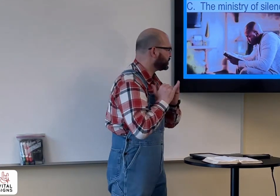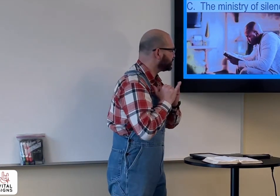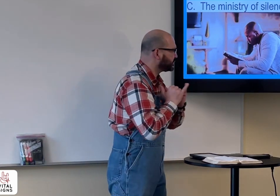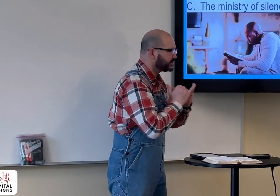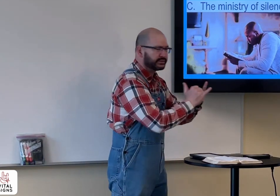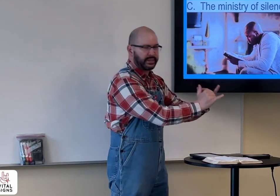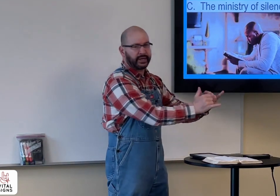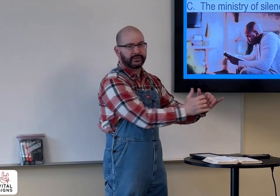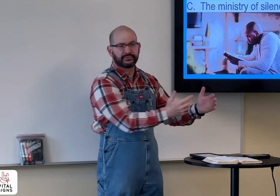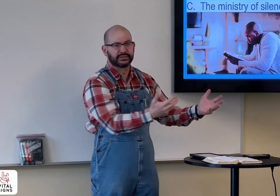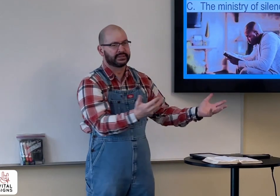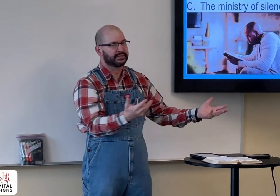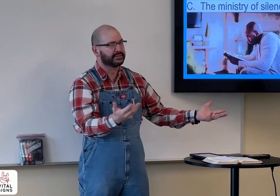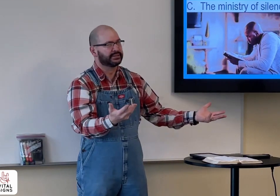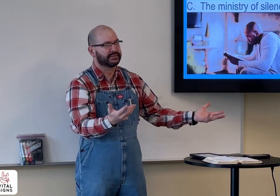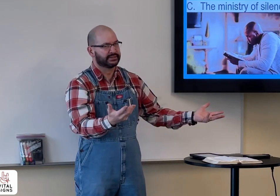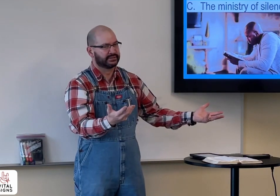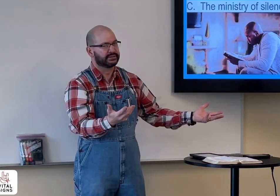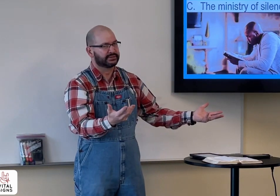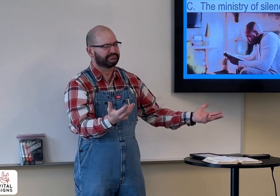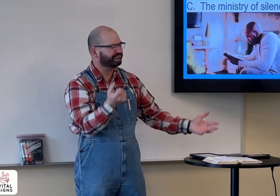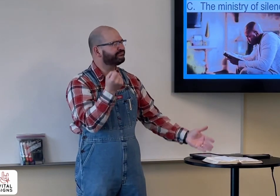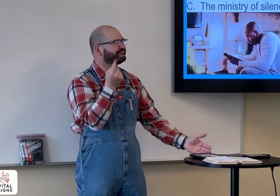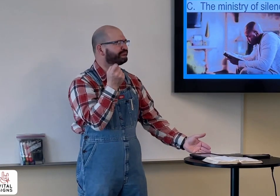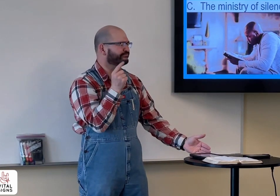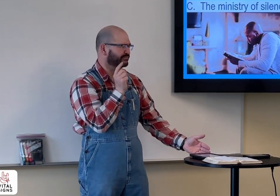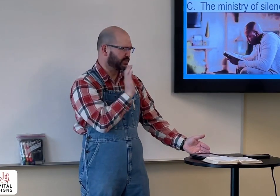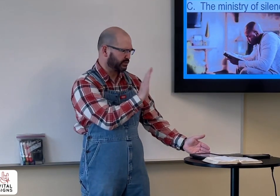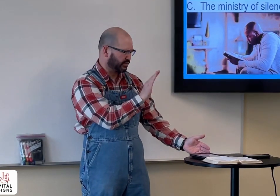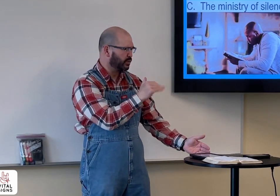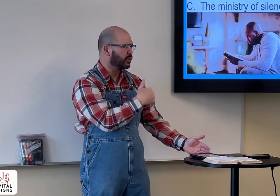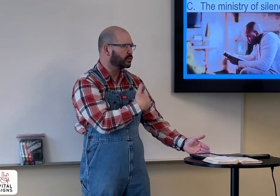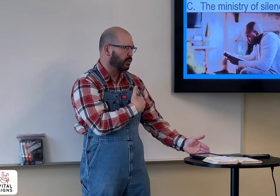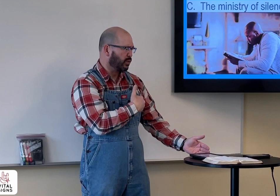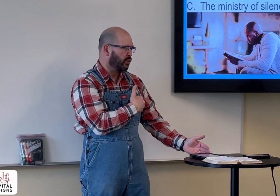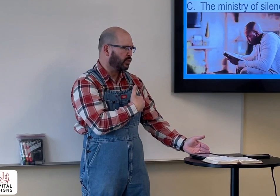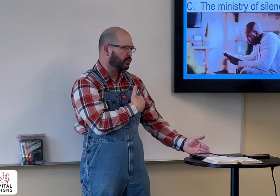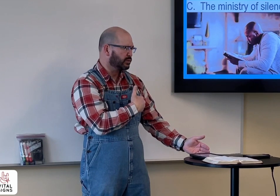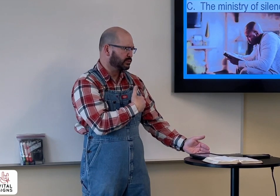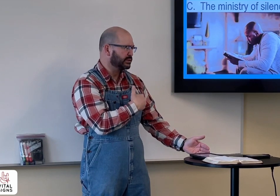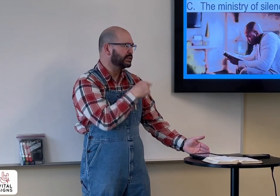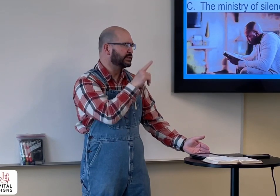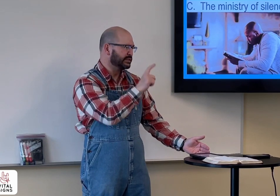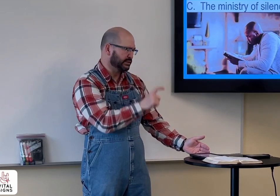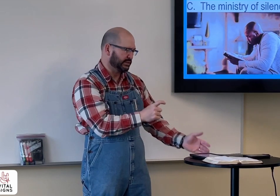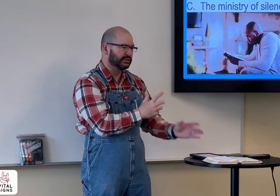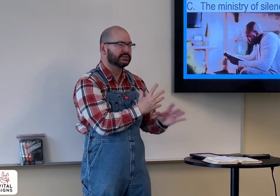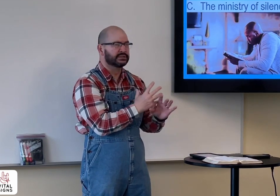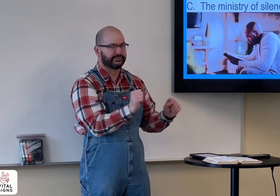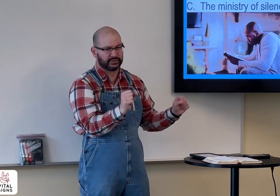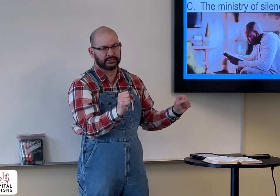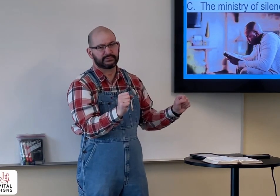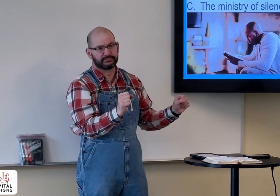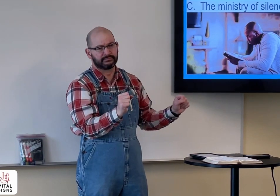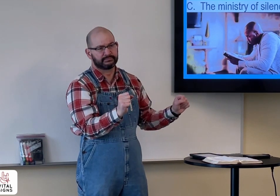I know we're two individuals, but we have a lot of experiences in similar. And you have a soul that needs